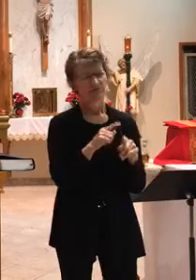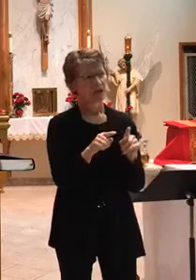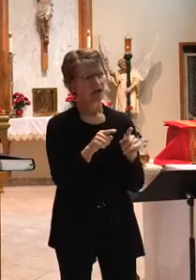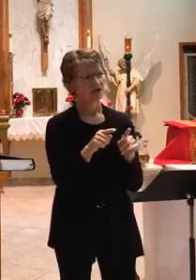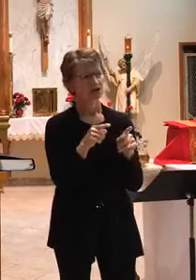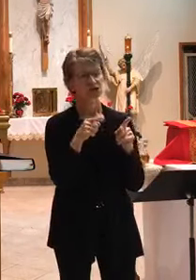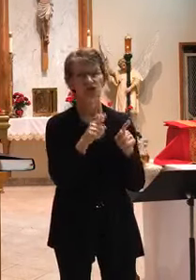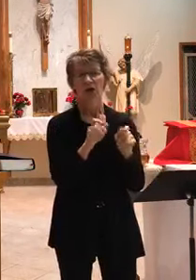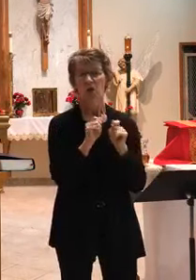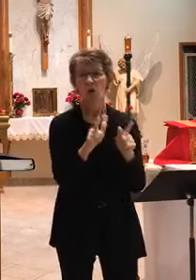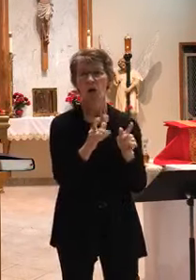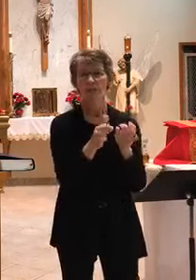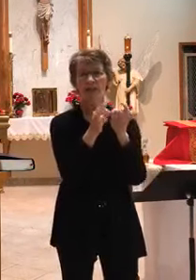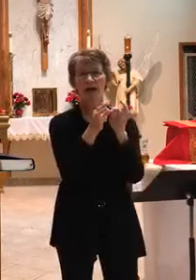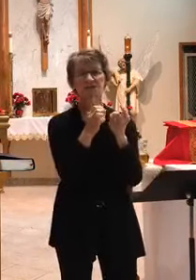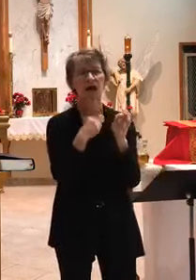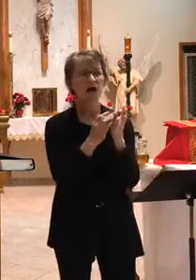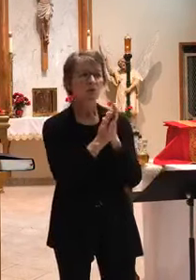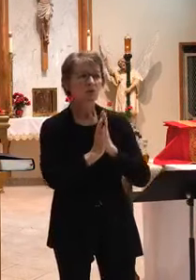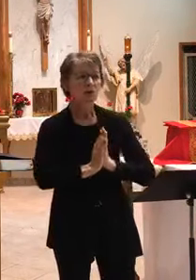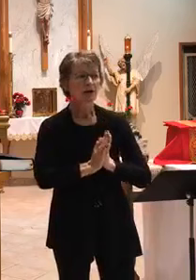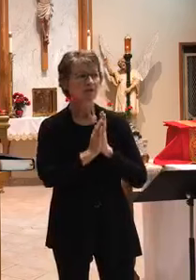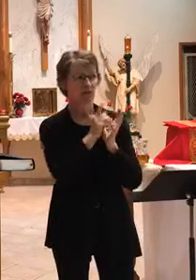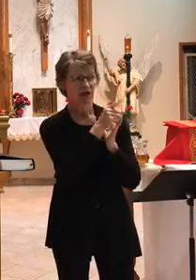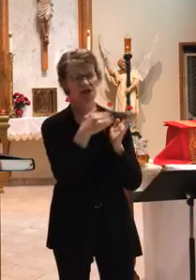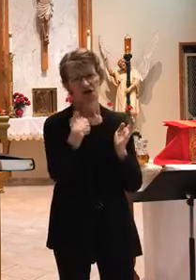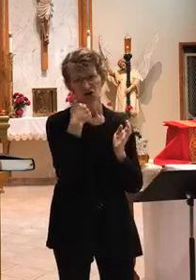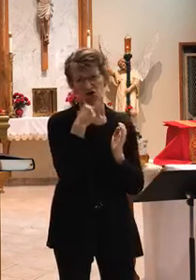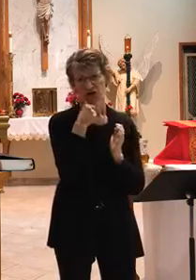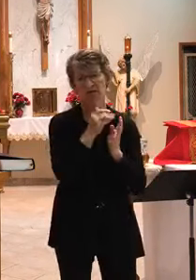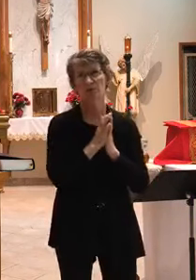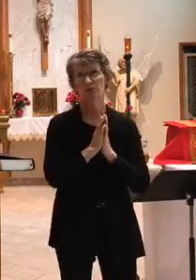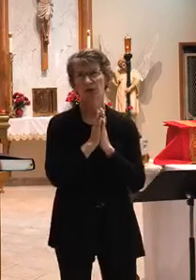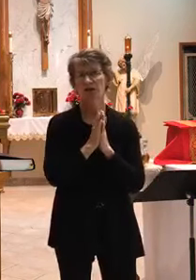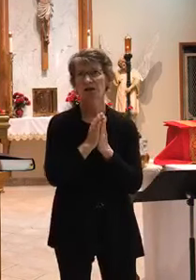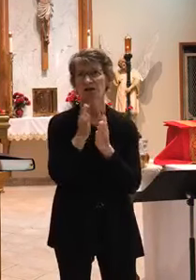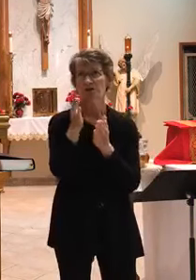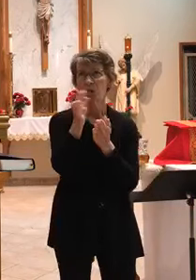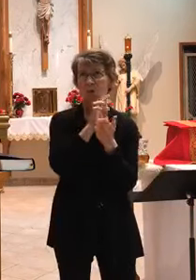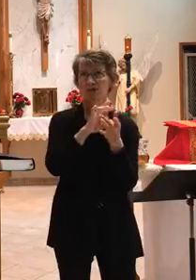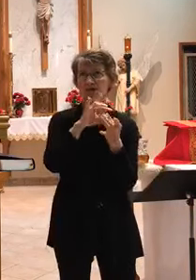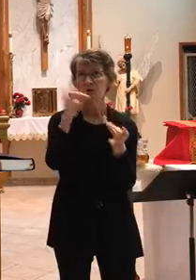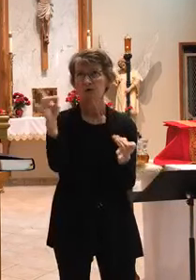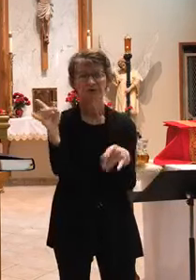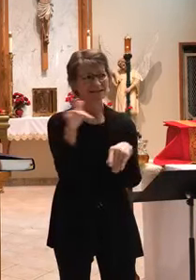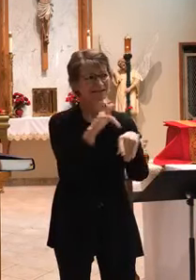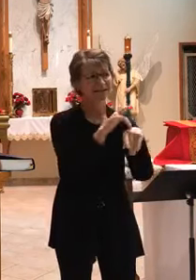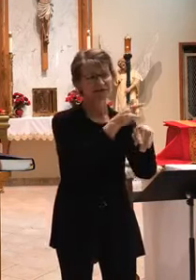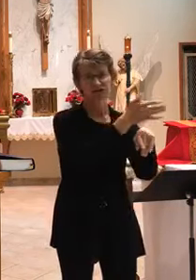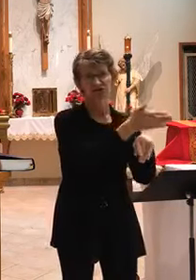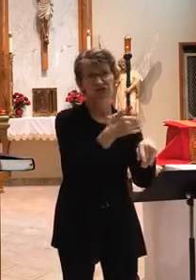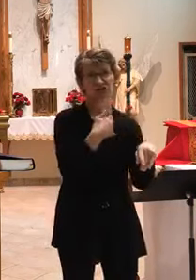whole Mass, I prayed for this young girl, and I asked that the Holy Spirit would come to her. So what